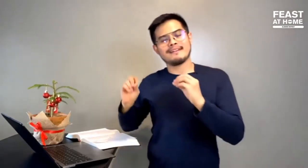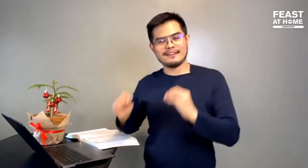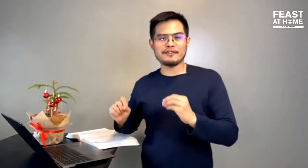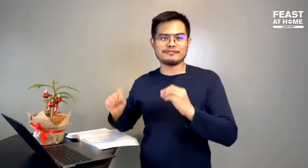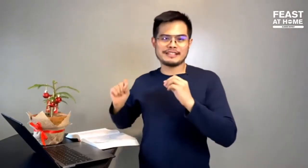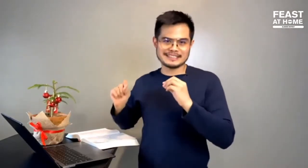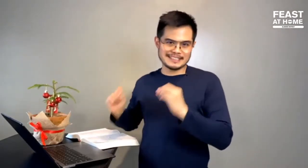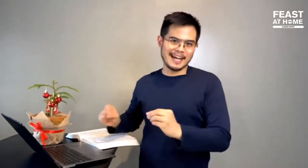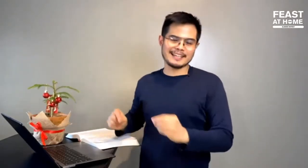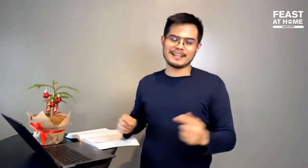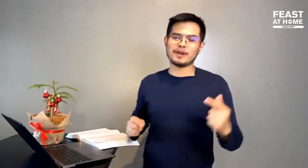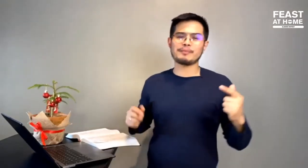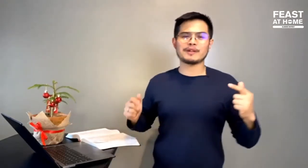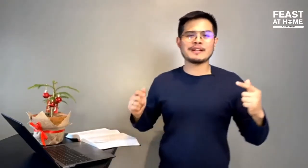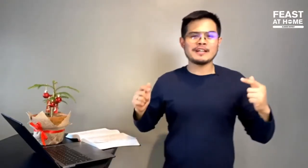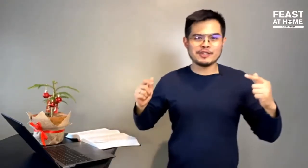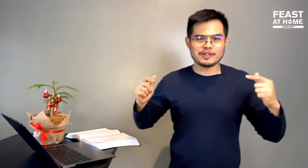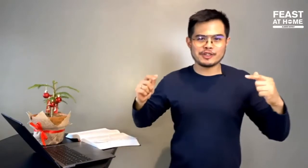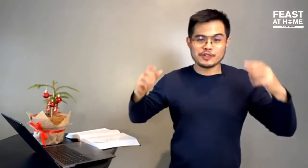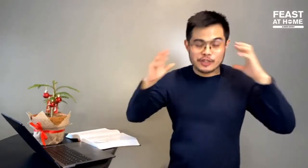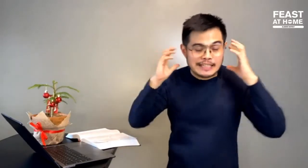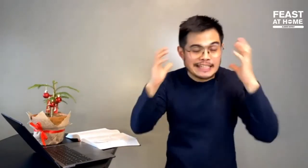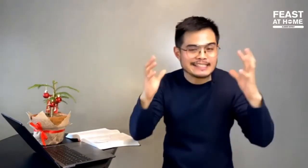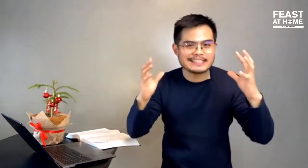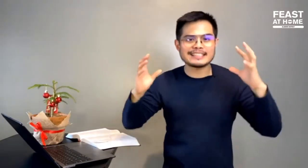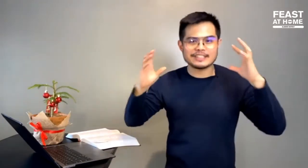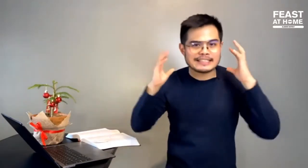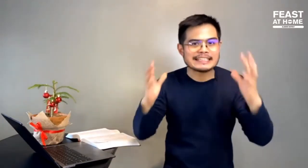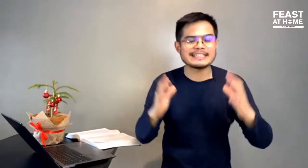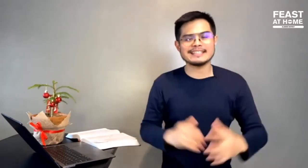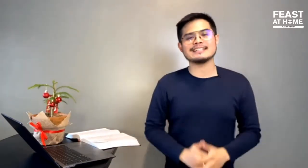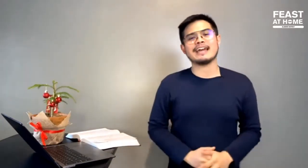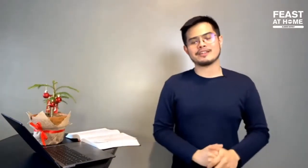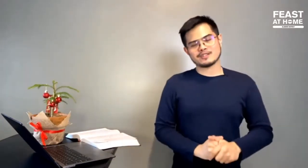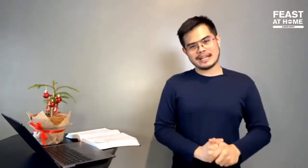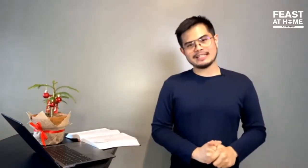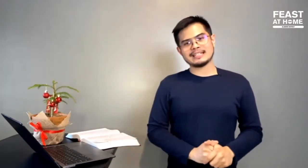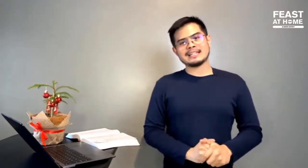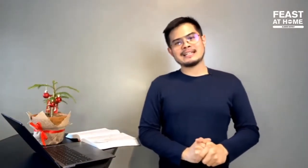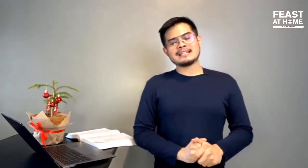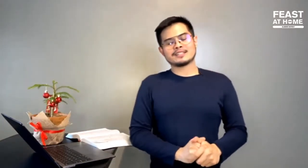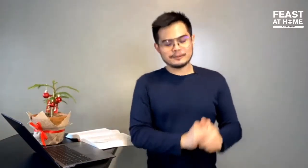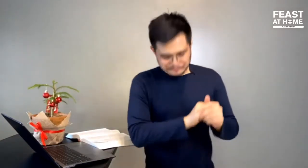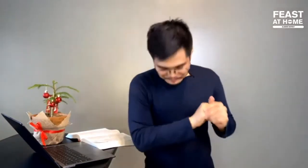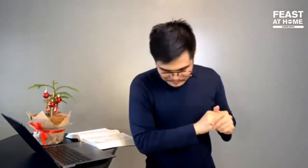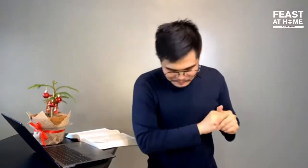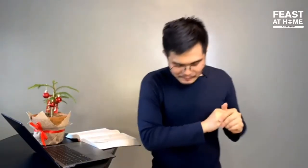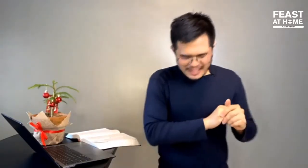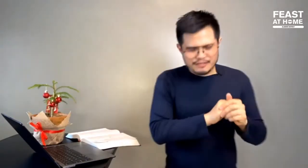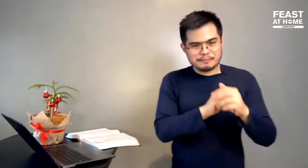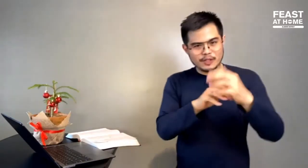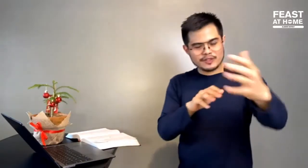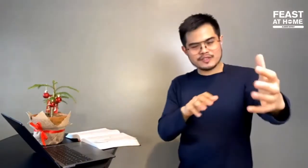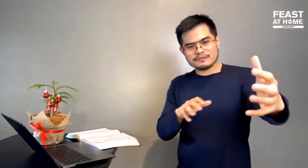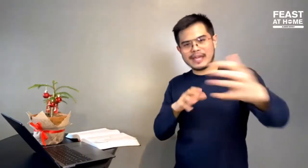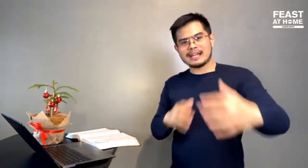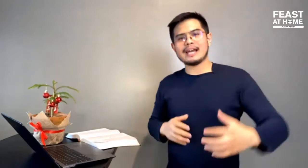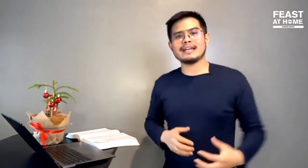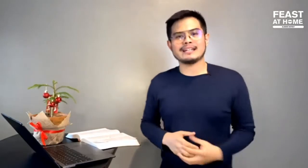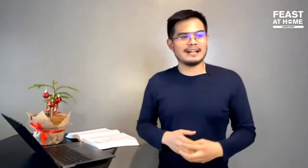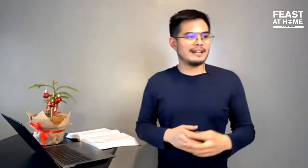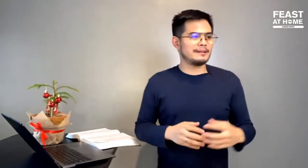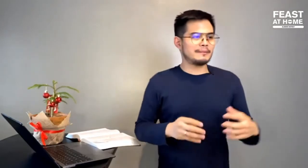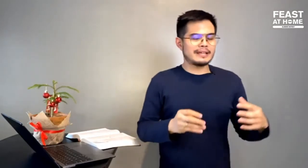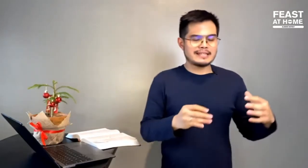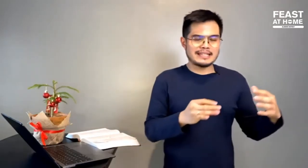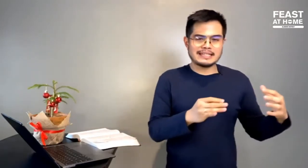Word of God. And I hope you're listening, you're leaning in, and you're ready. So, because Ben and